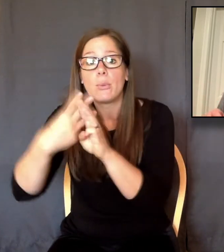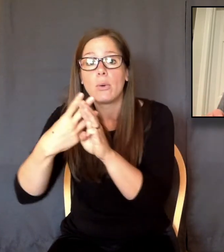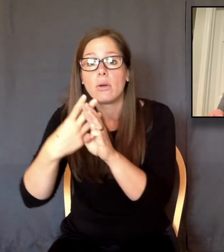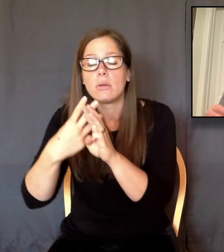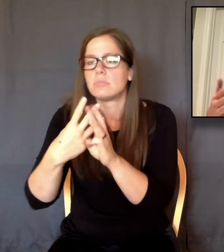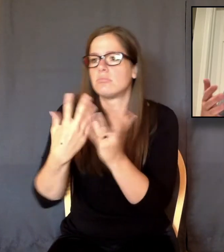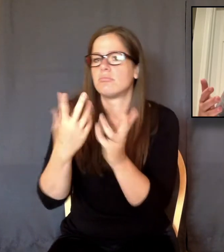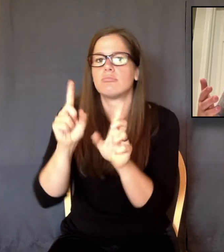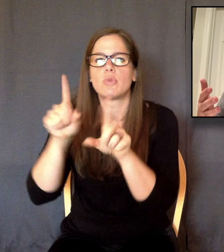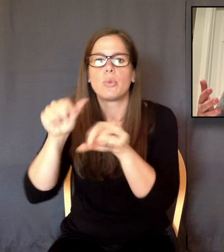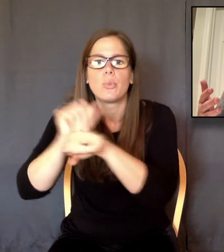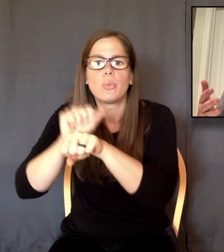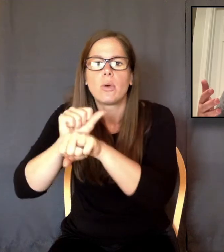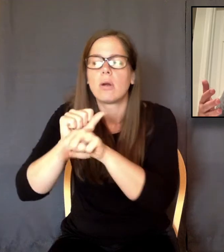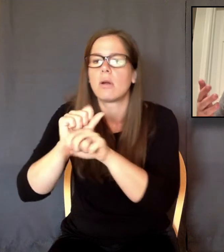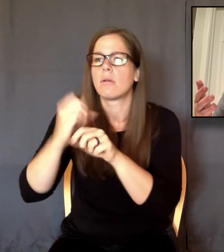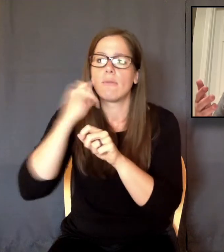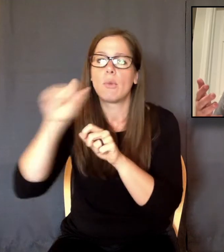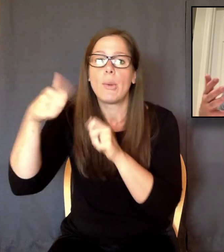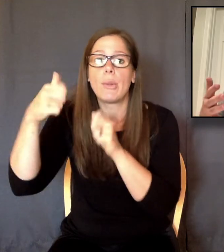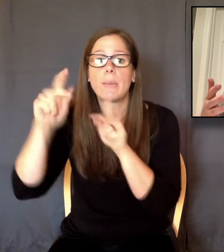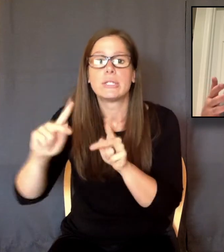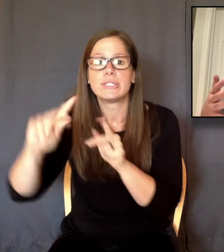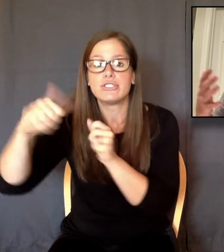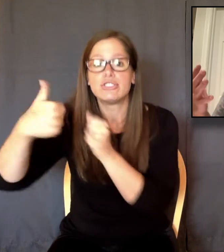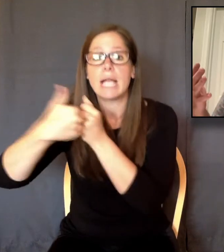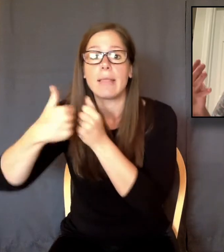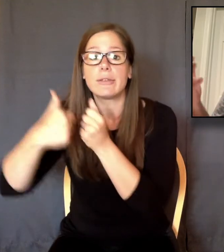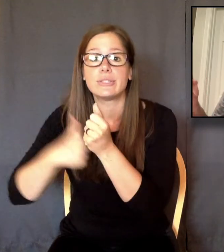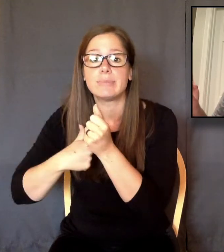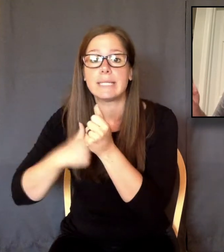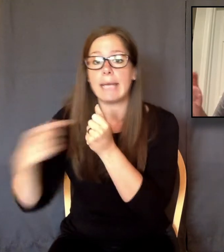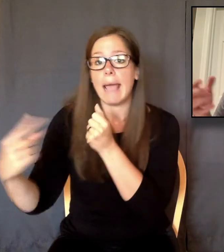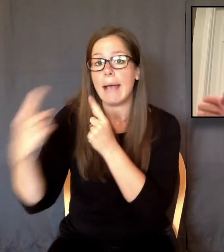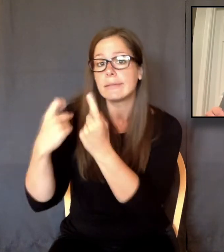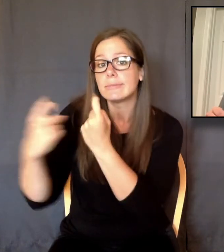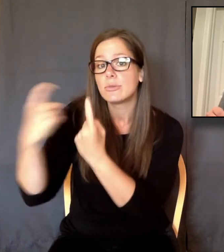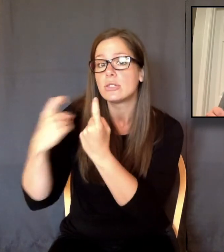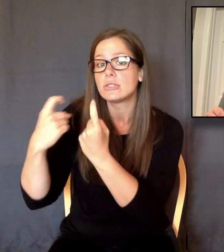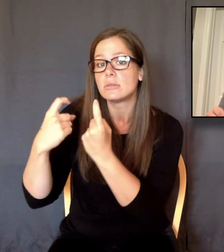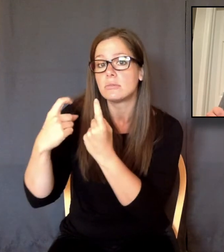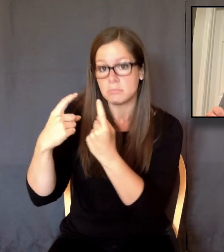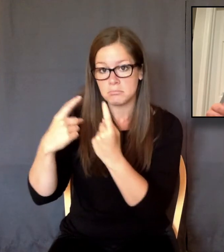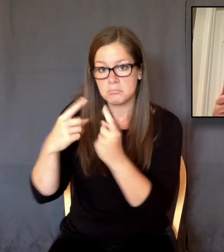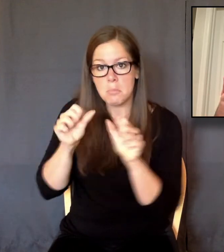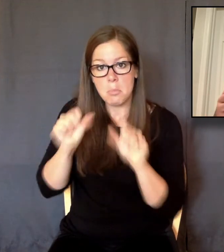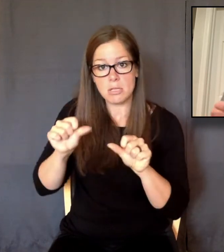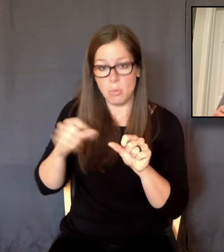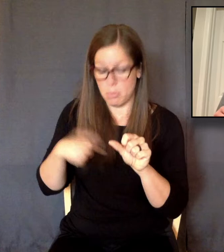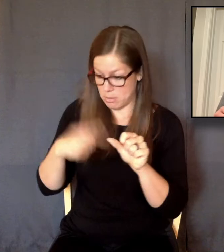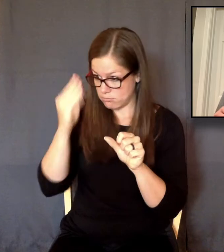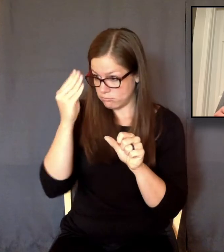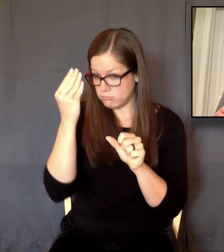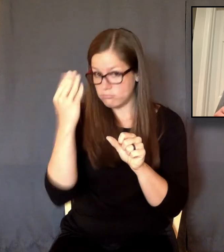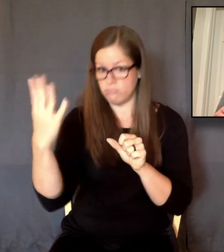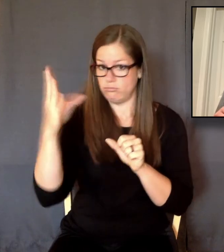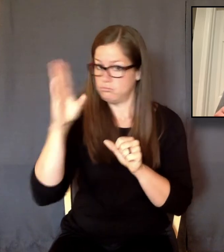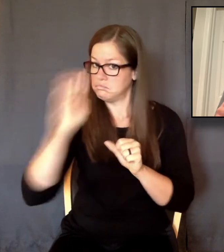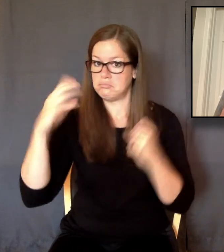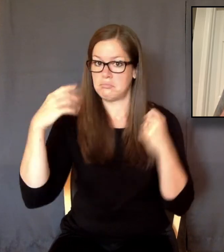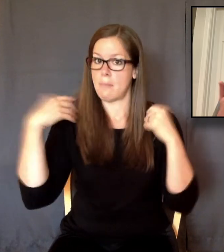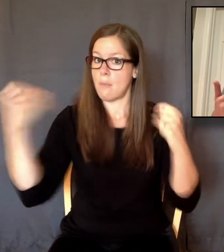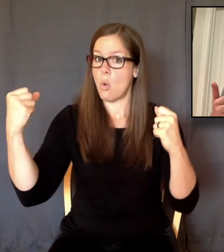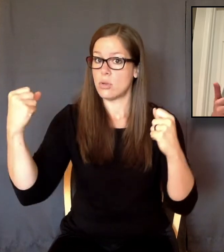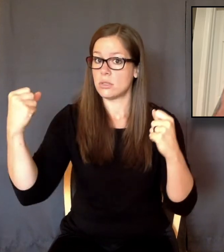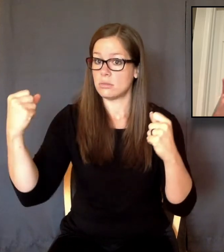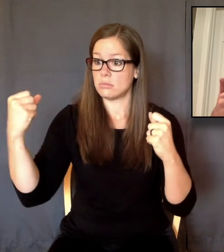drive-through window, somebody challenging me when it comes to faith or hope or why things are the way they are in this world, am I ashamed of Jesus?